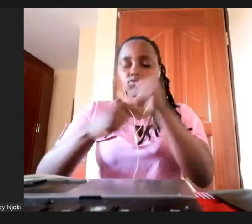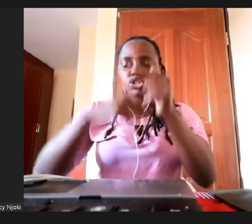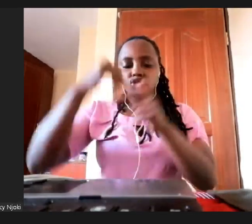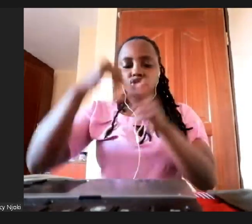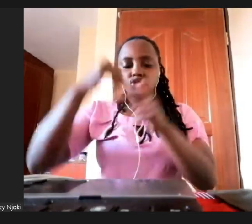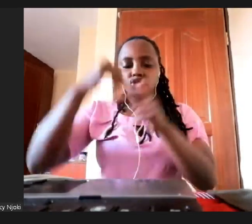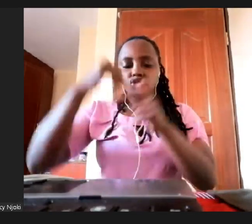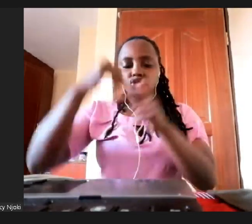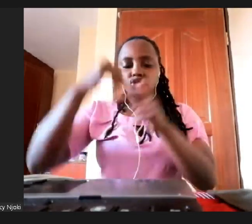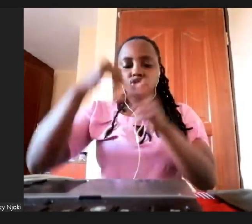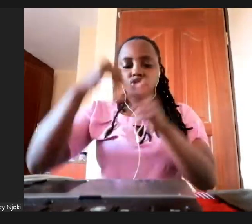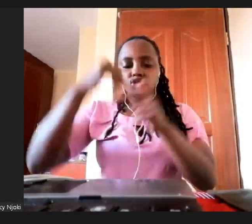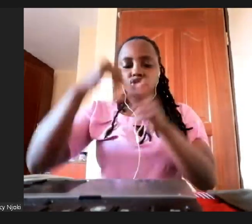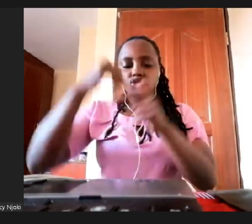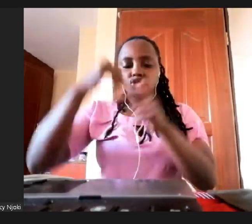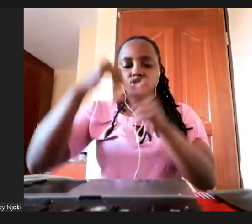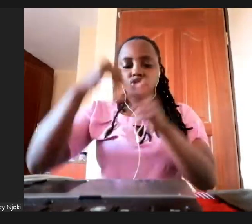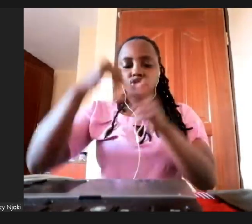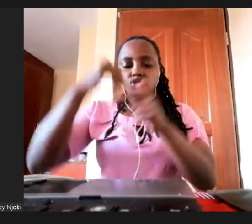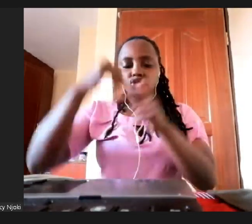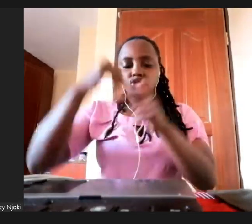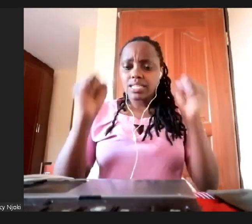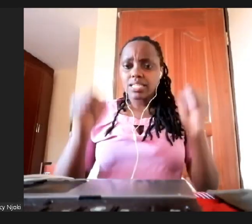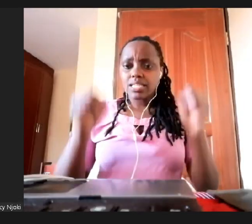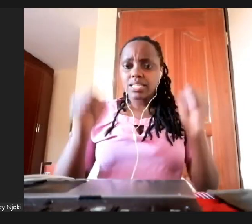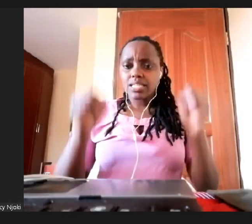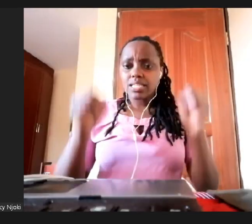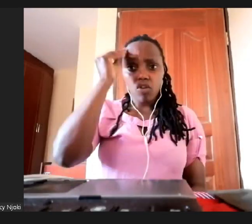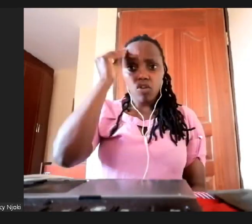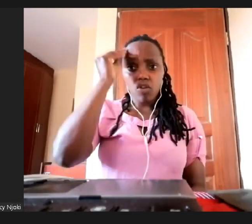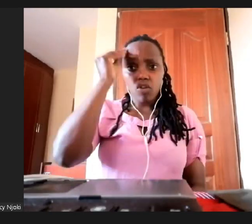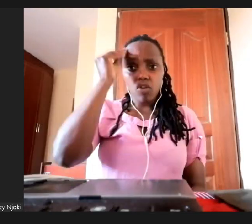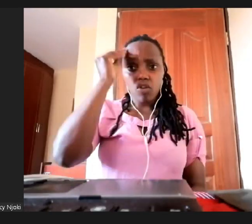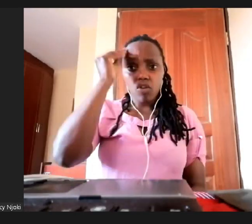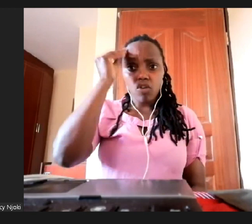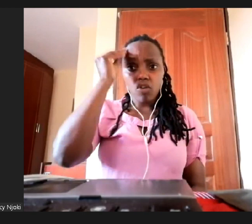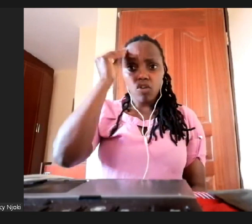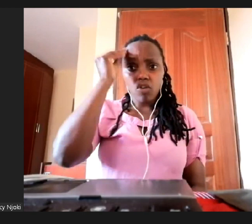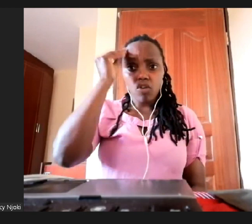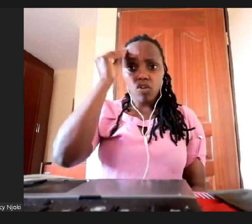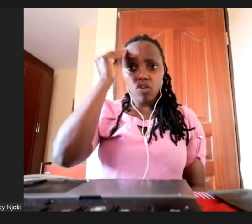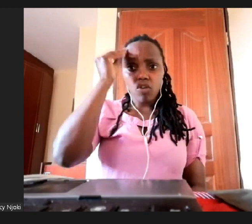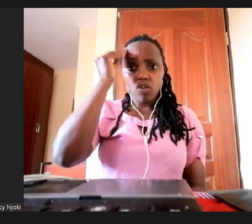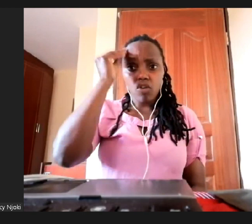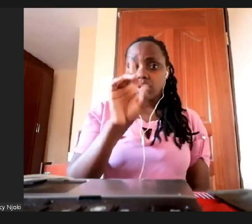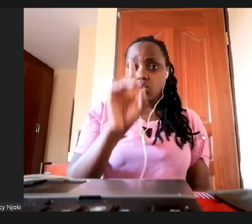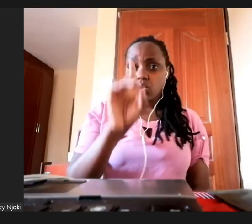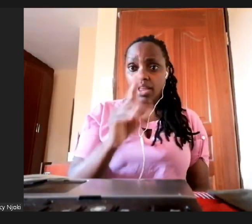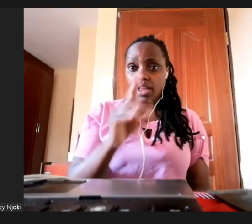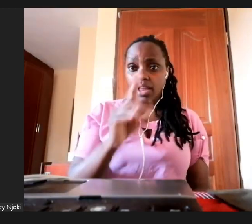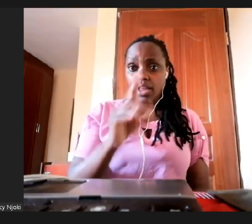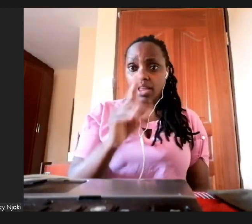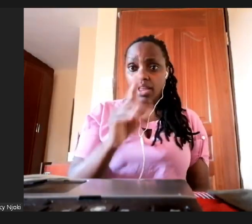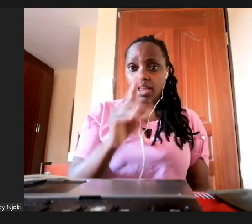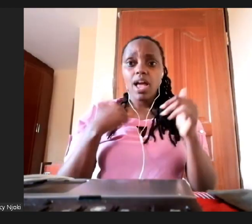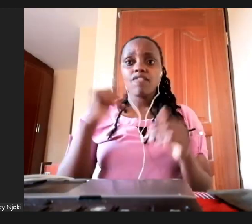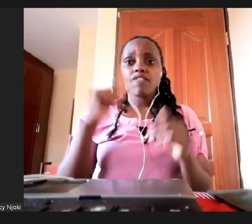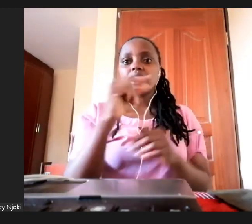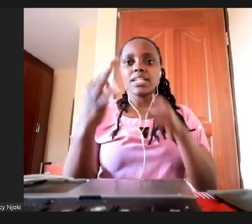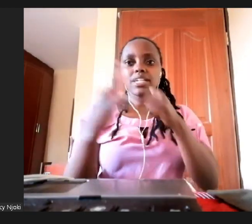I don't know, there are many systems of education, but let's assume they are starting from grade 1 and the end of it is grade